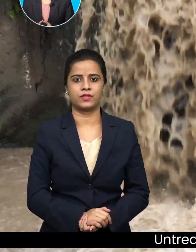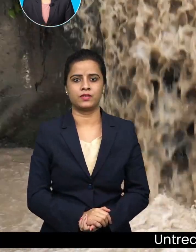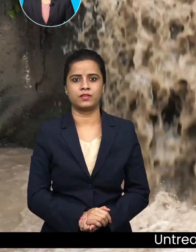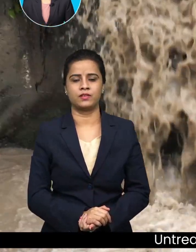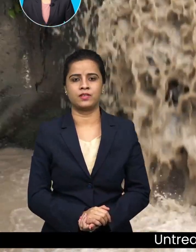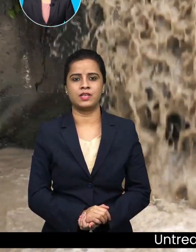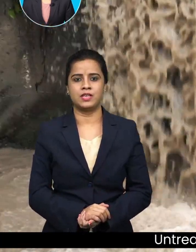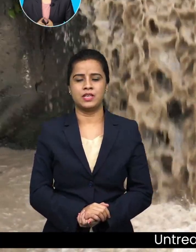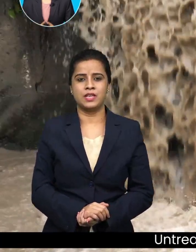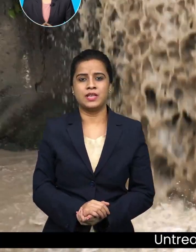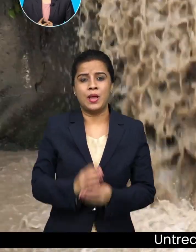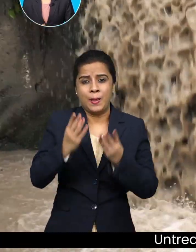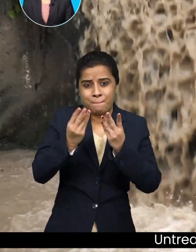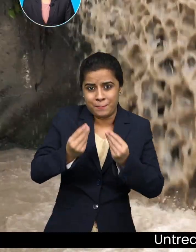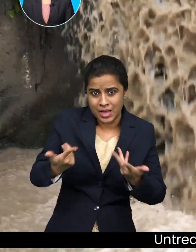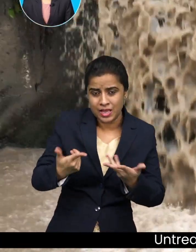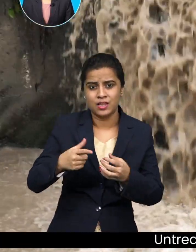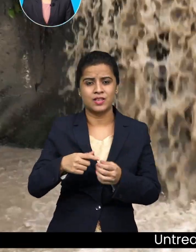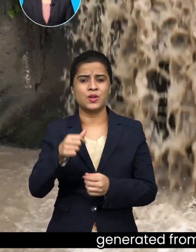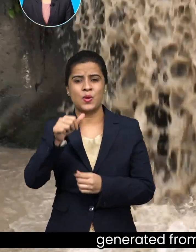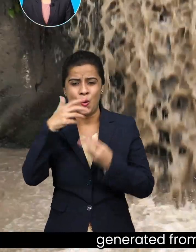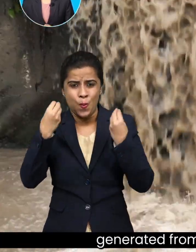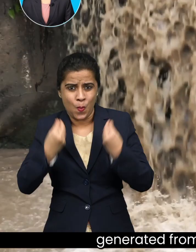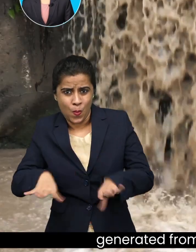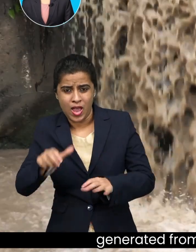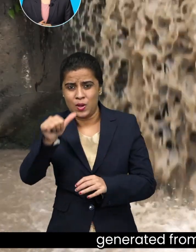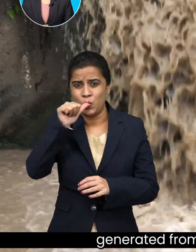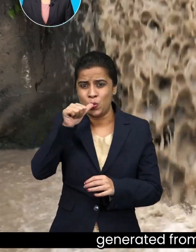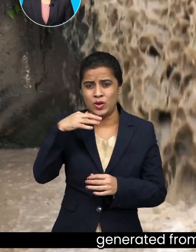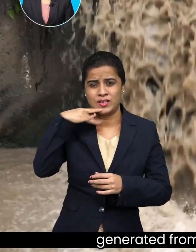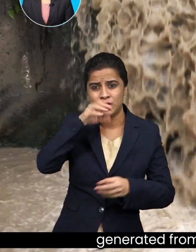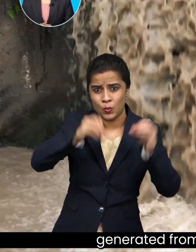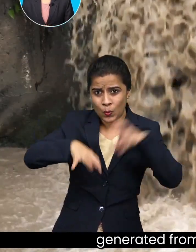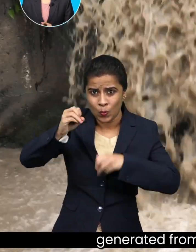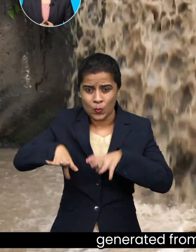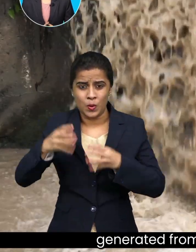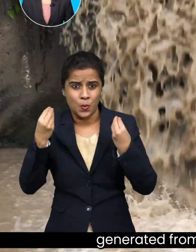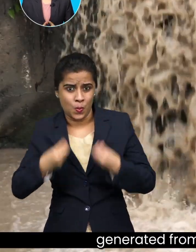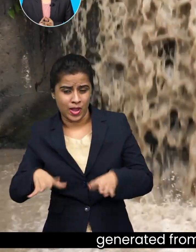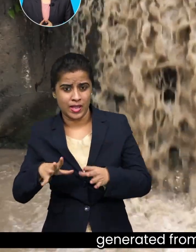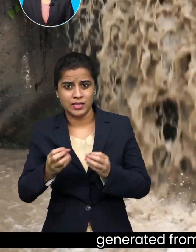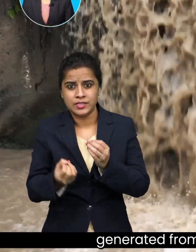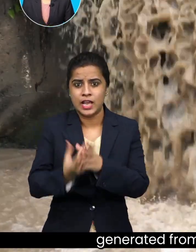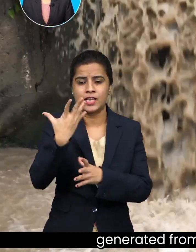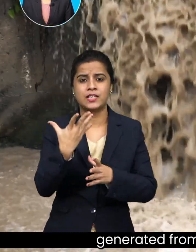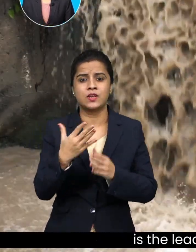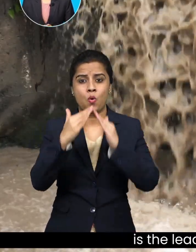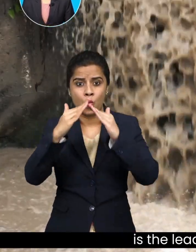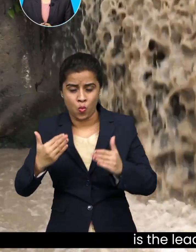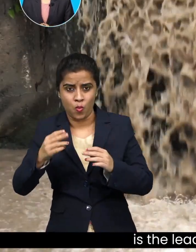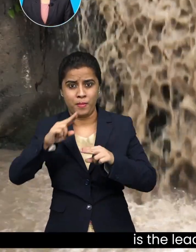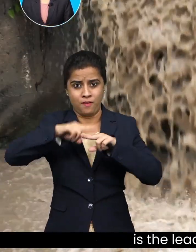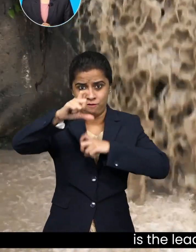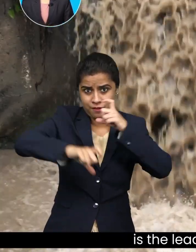Untreated sewage or wastewater generated from domestic and industrial processes